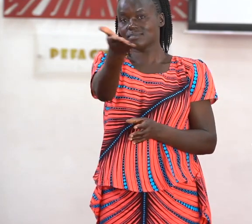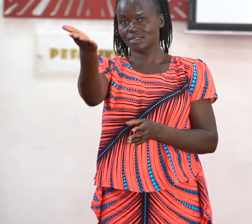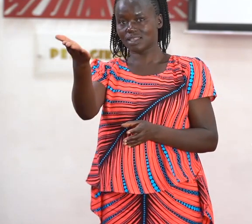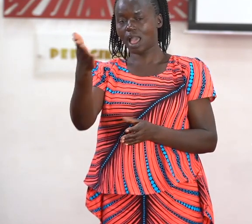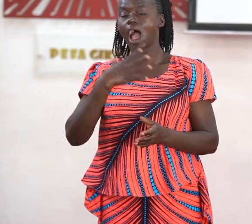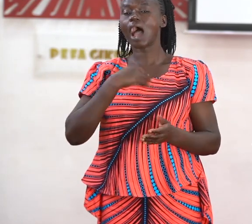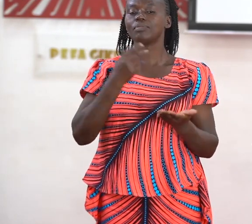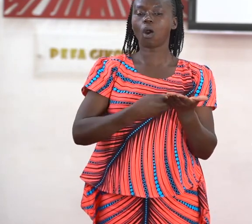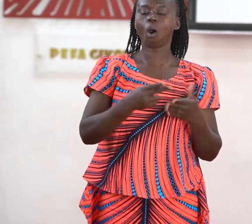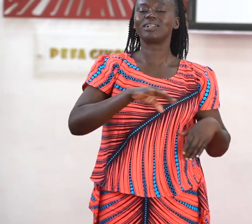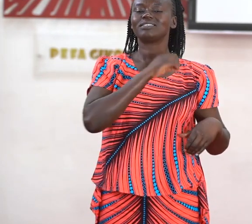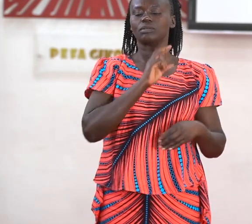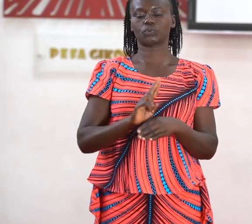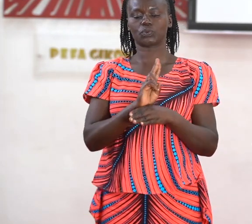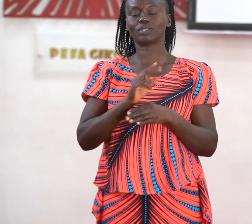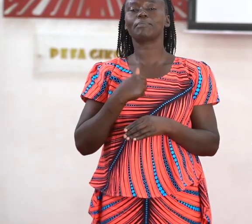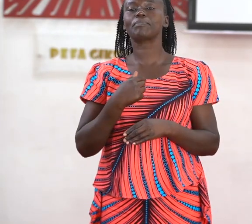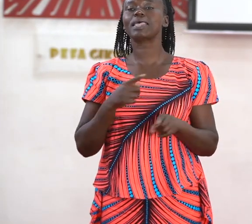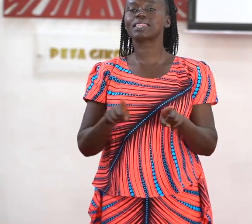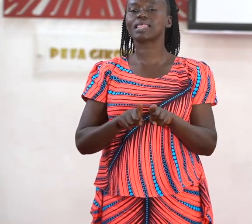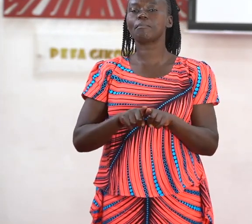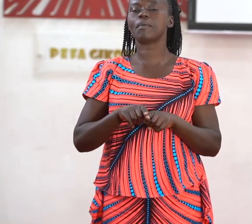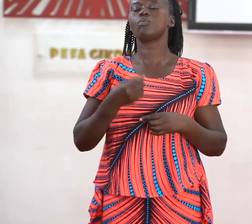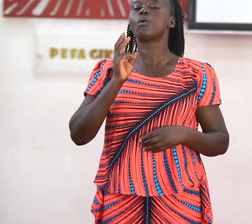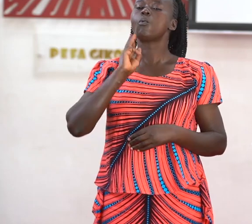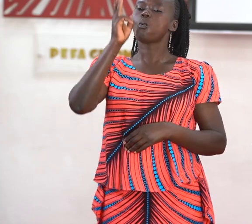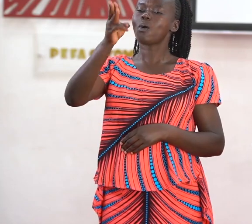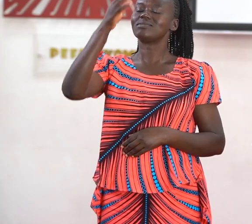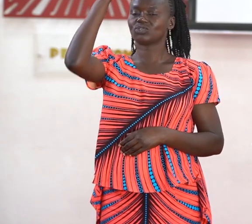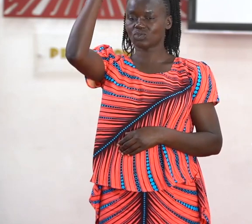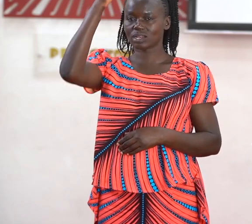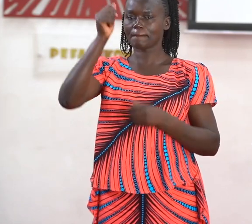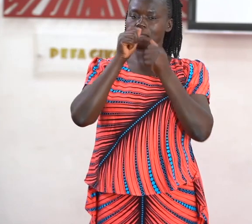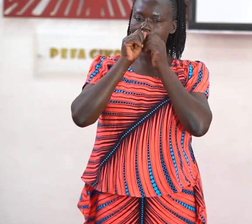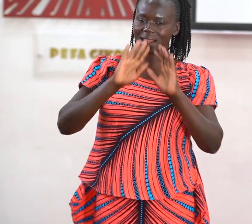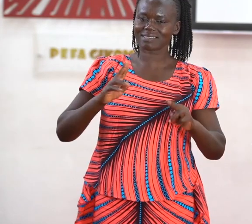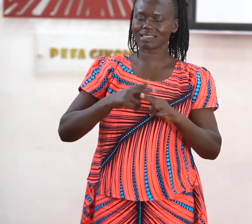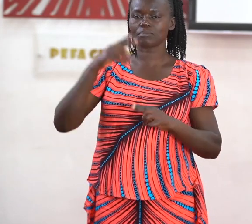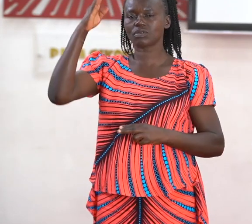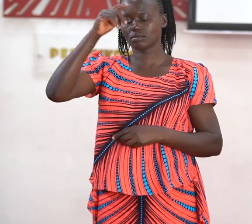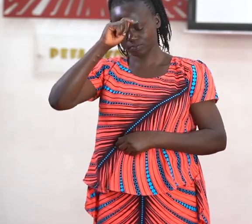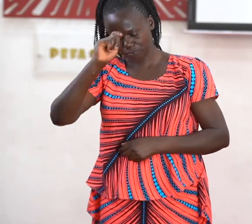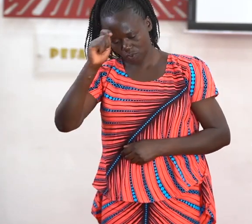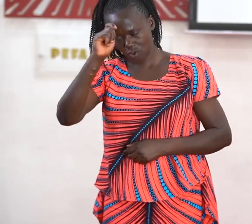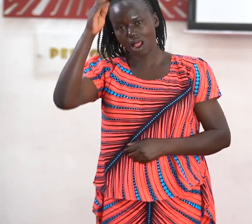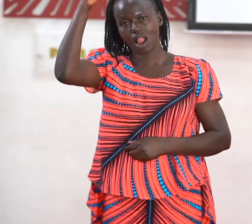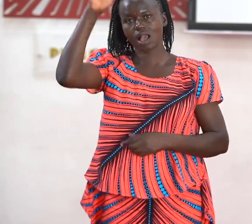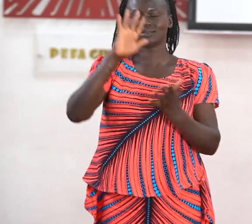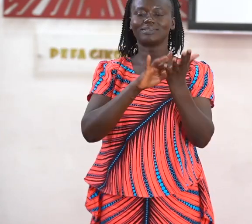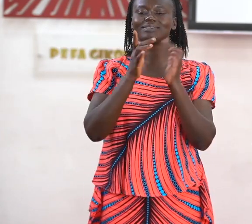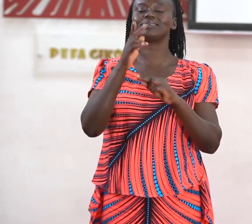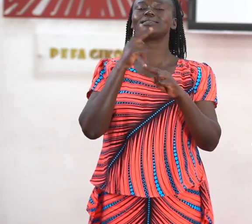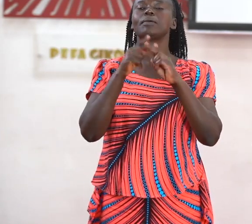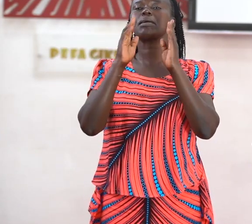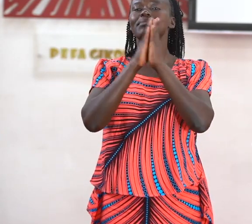Holy Spirit will use me in accordance with your will, my Father. I bless your name and I honor you. In Jesus' name,